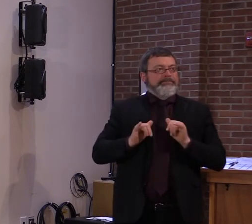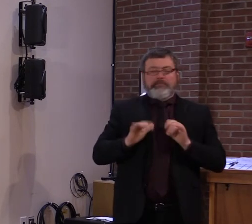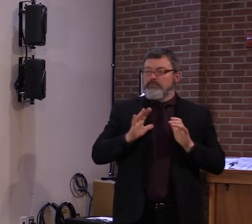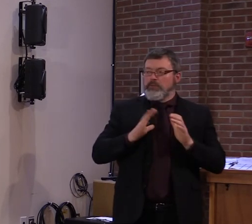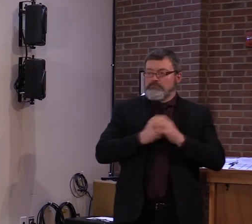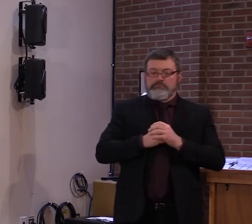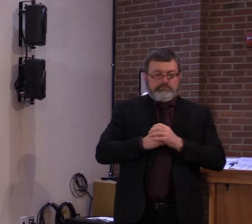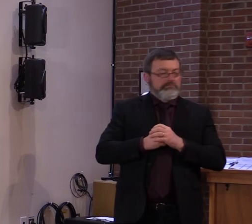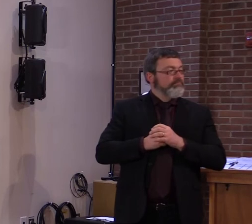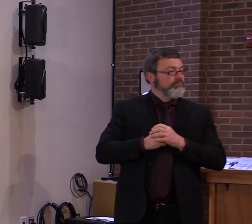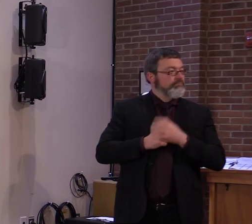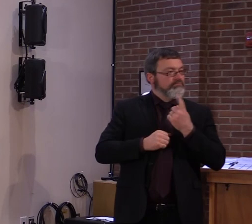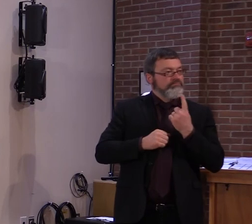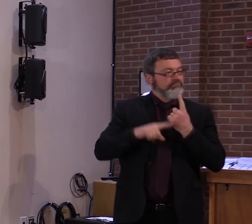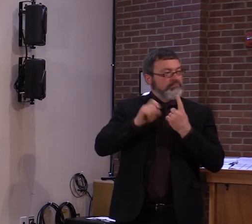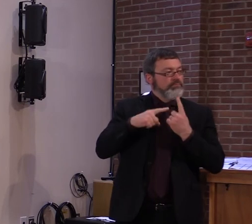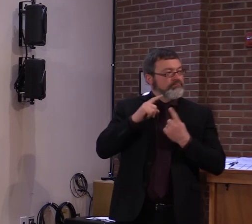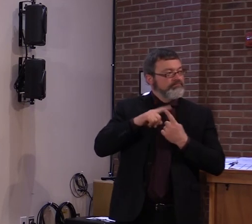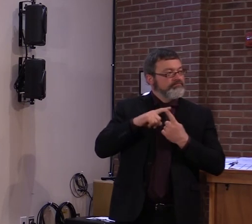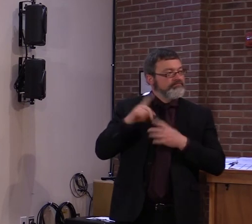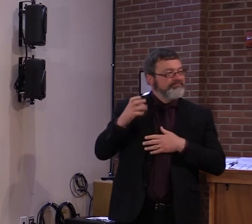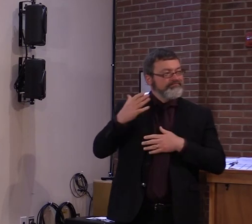Hi, yeah, thanks for sticking it out with us here.